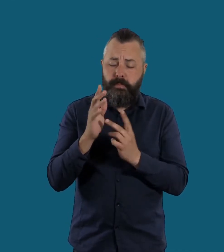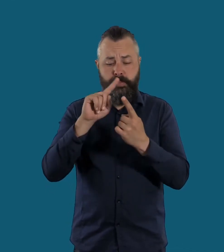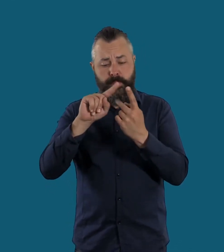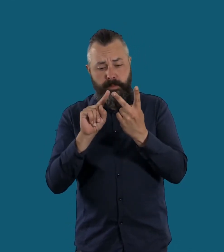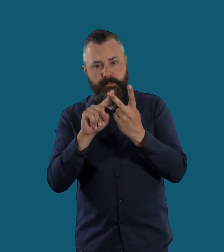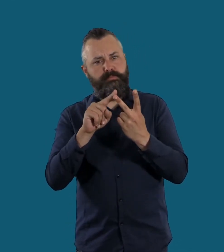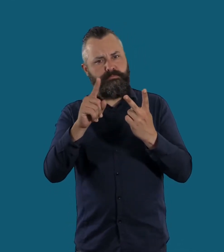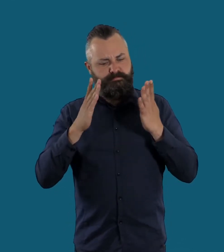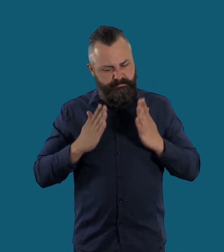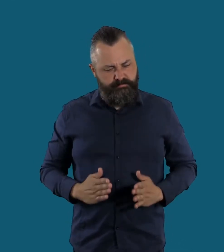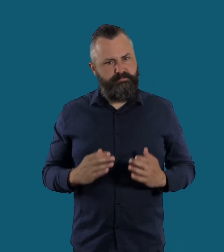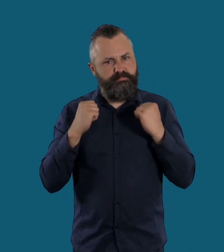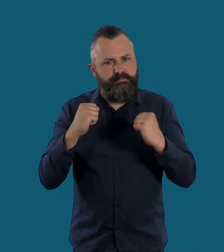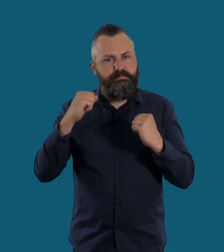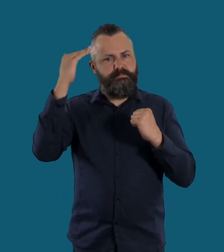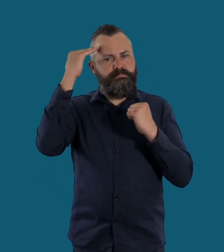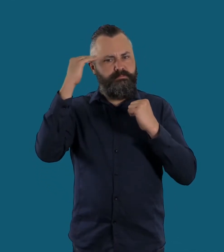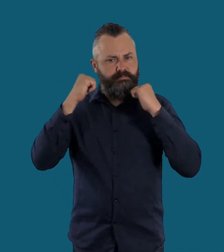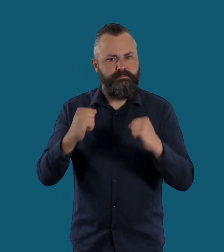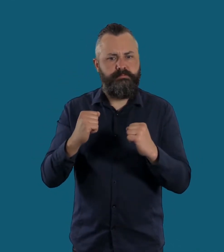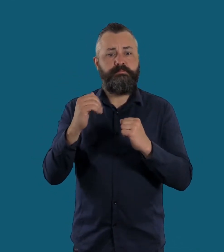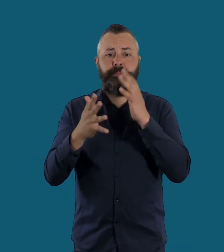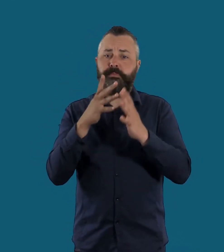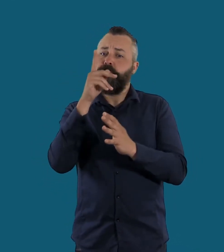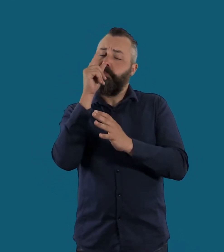You must be physically and mentally prepared to defend in these conditions.